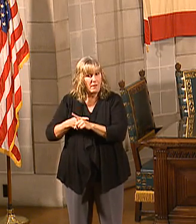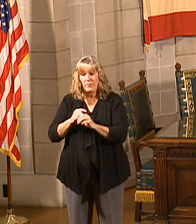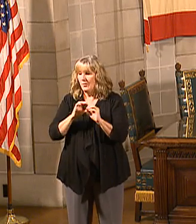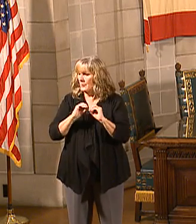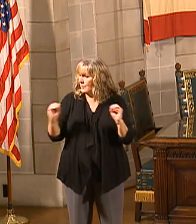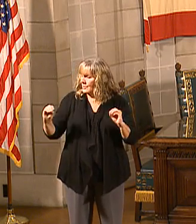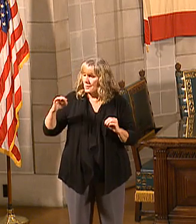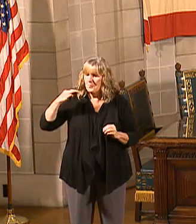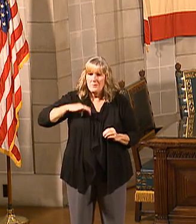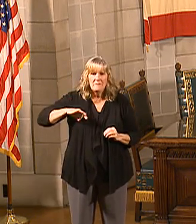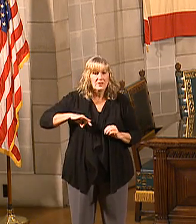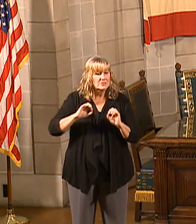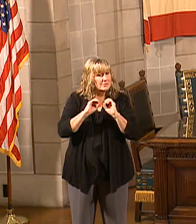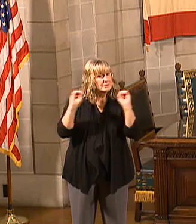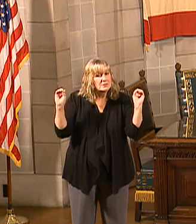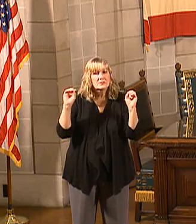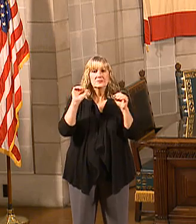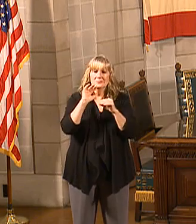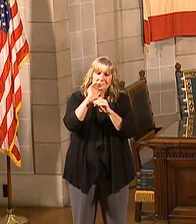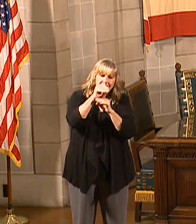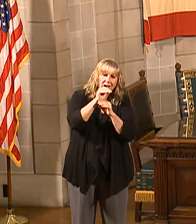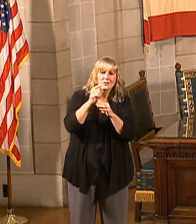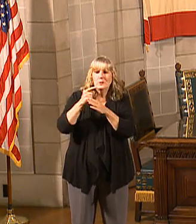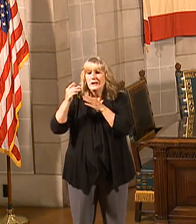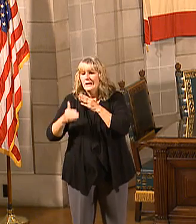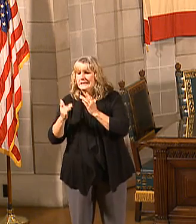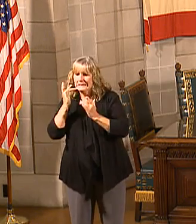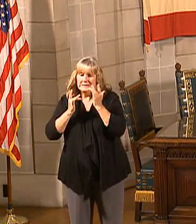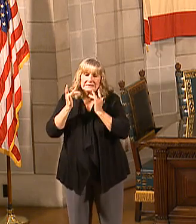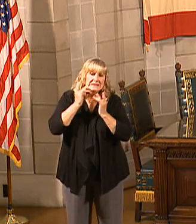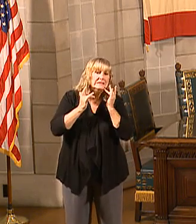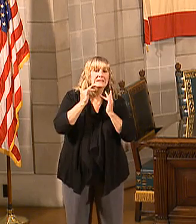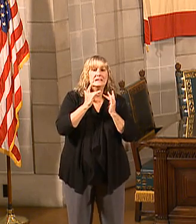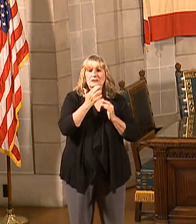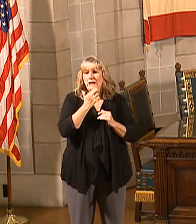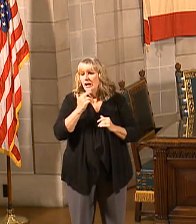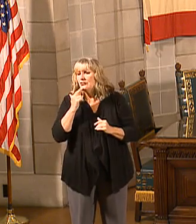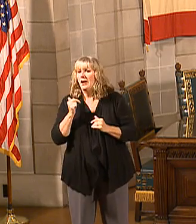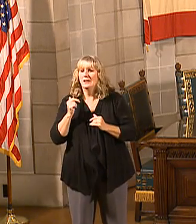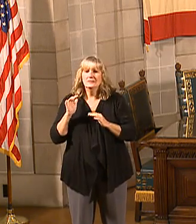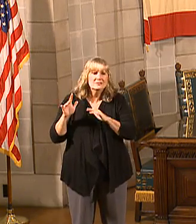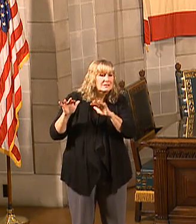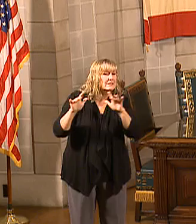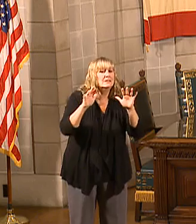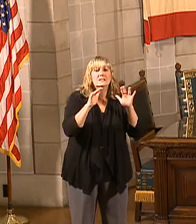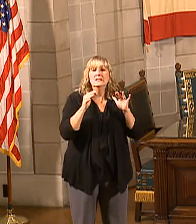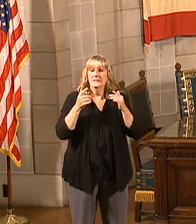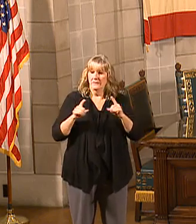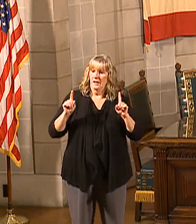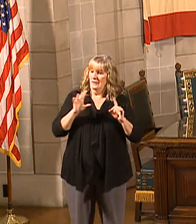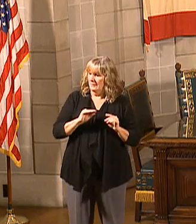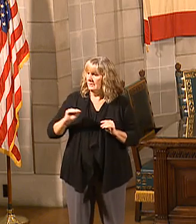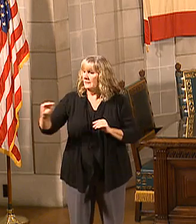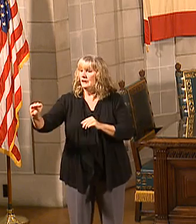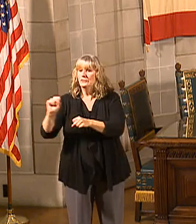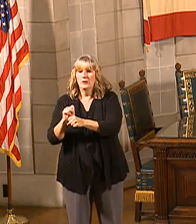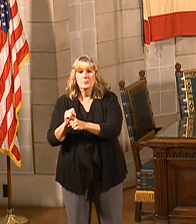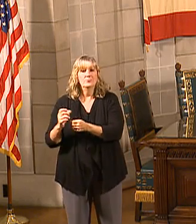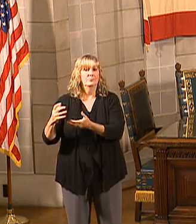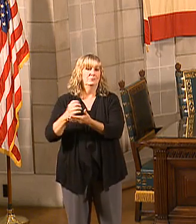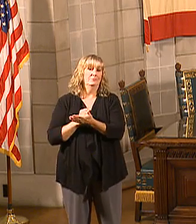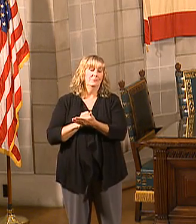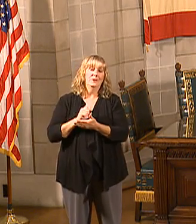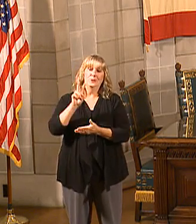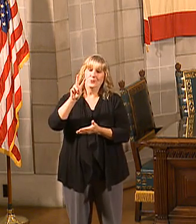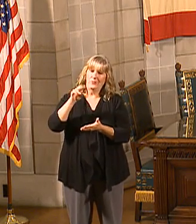benefits, again, working nights and weekends in restaurants and so forth. We were able to get her into a job making